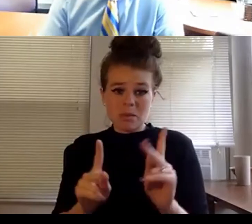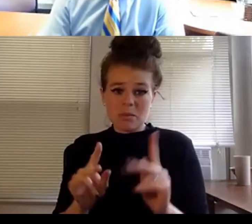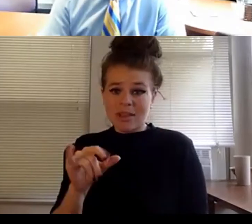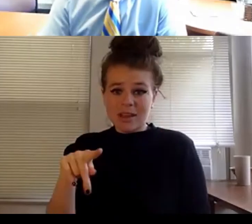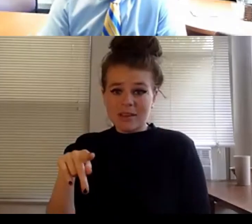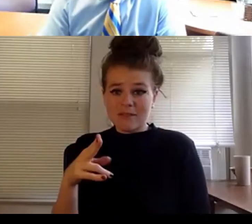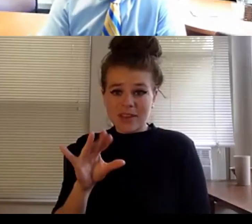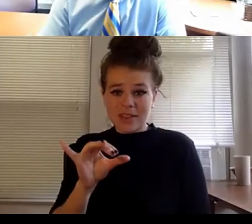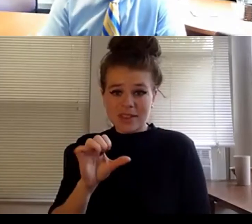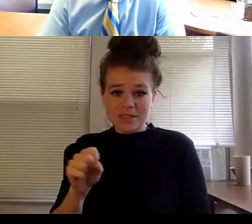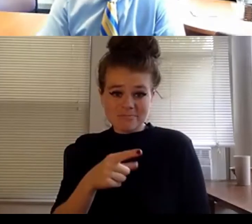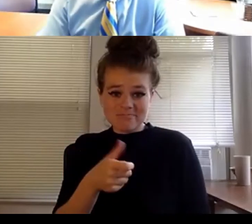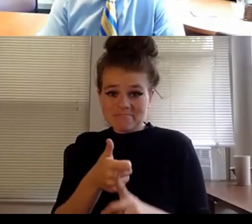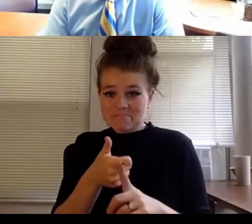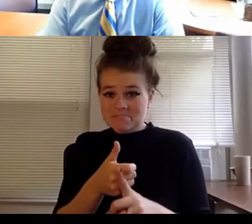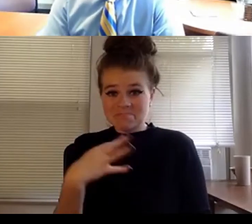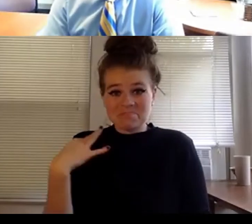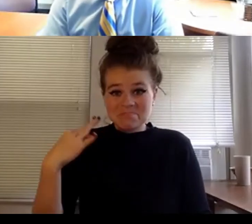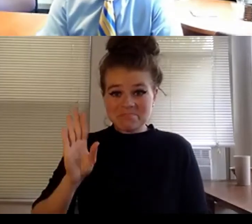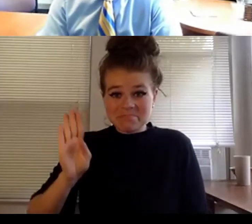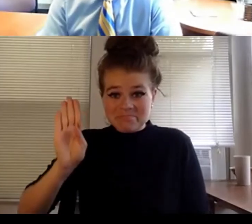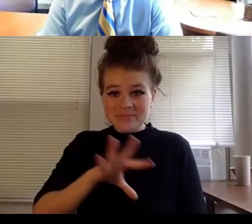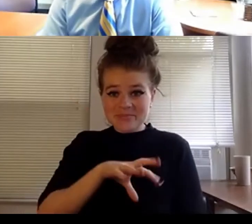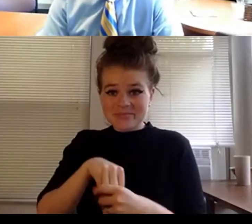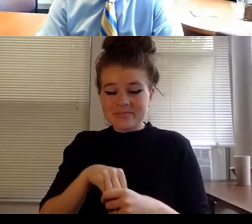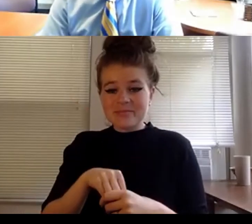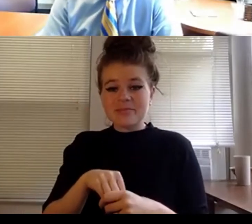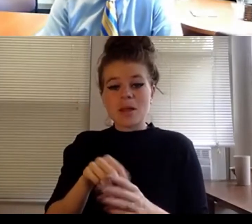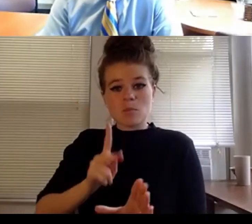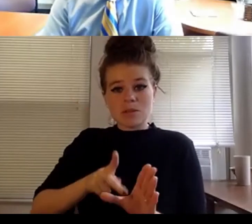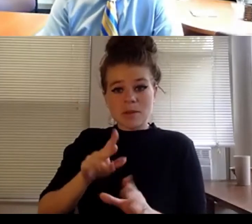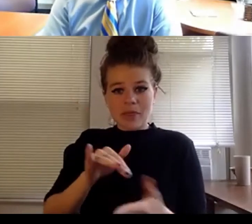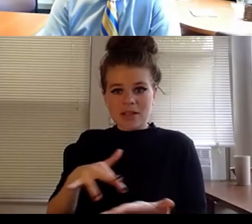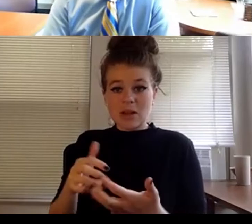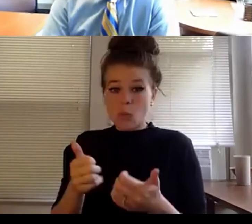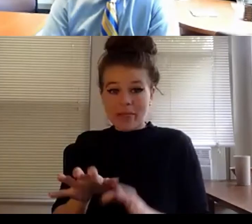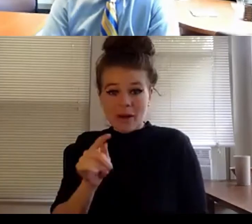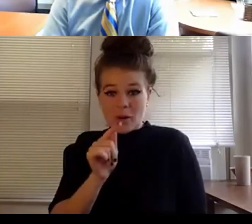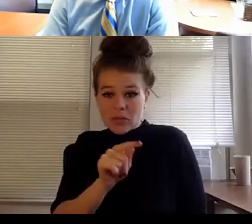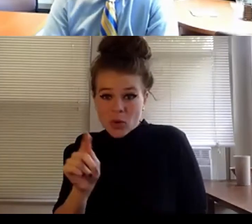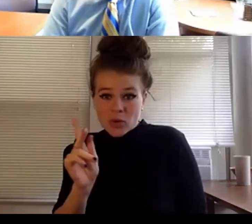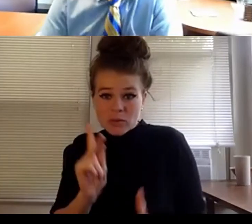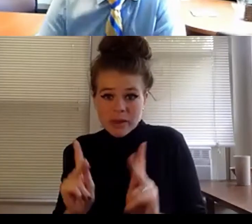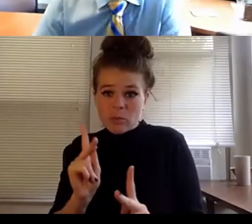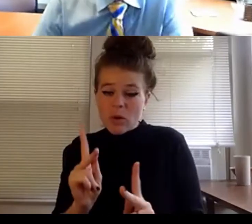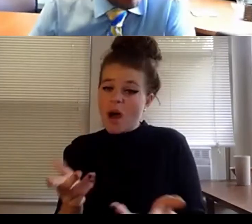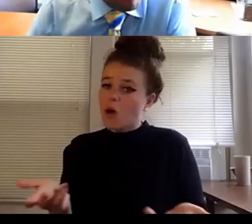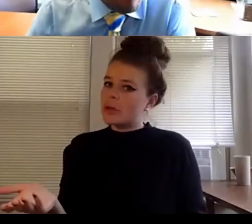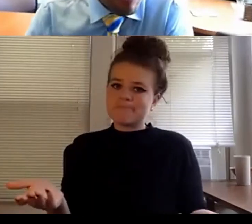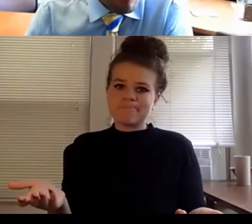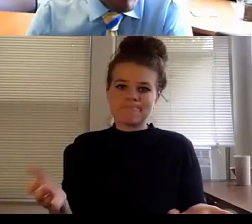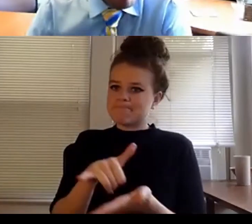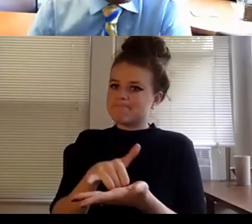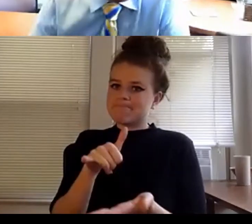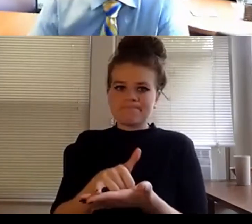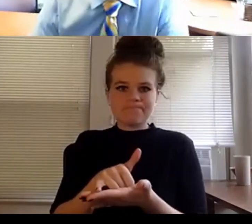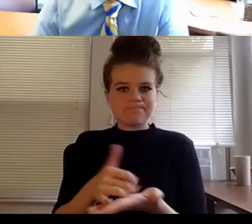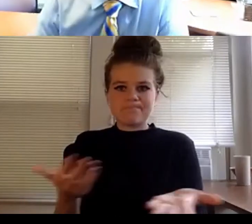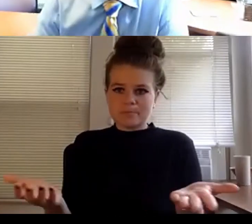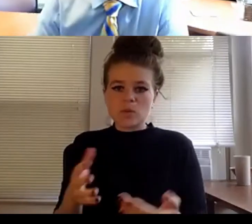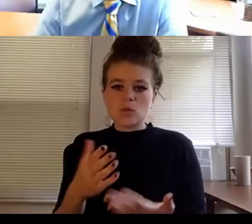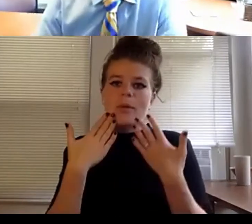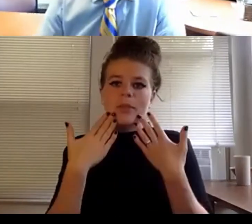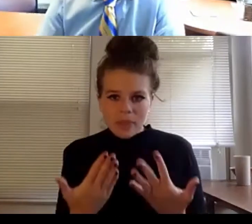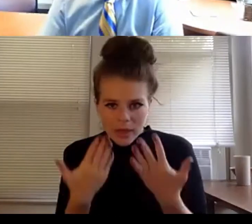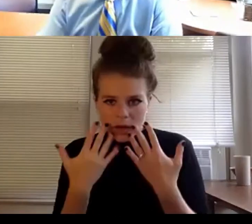who volunteered to participate in this study. Without them, this would not been possible. So we say thank